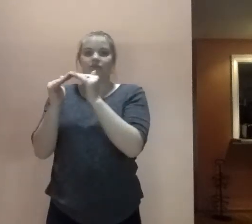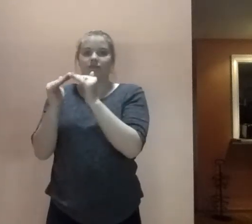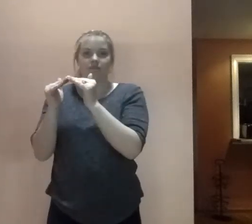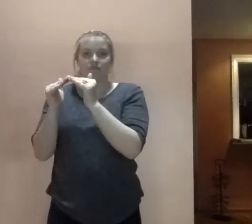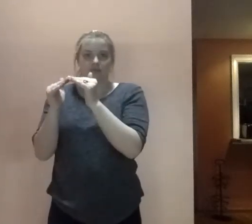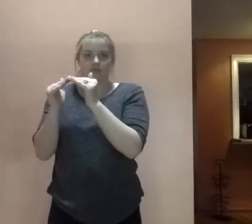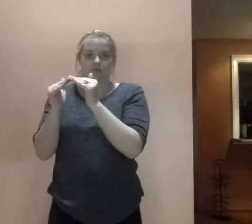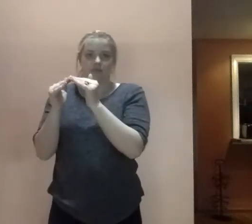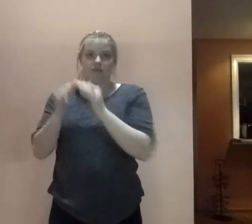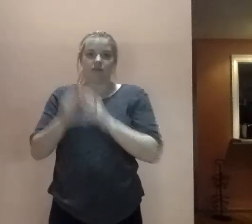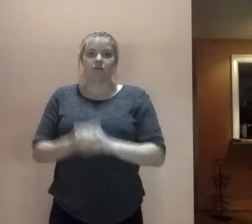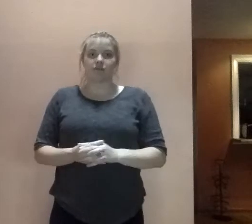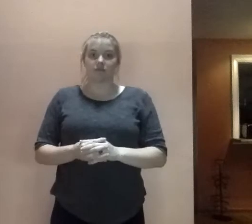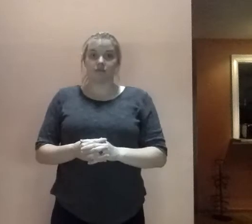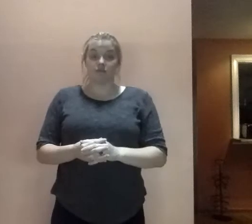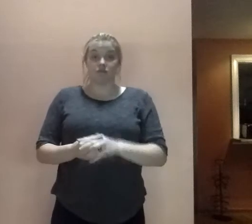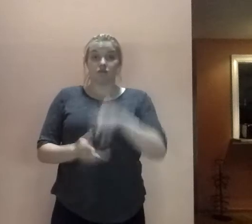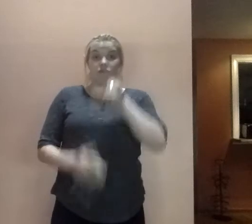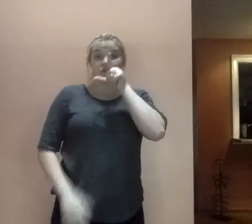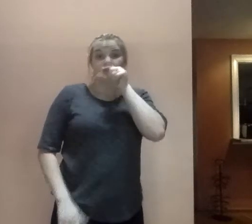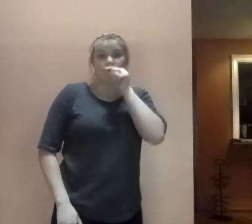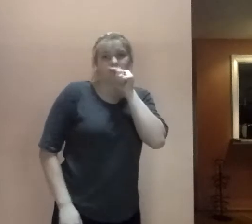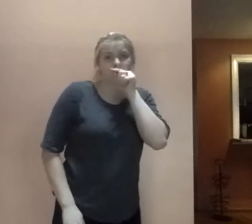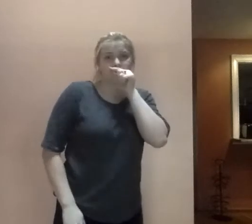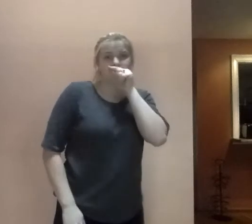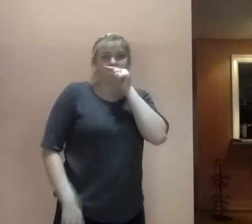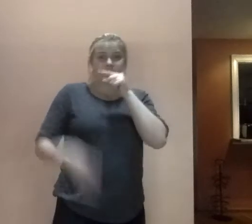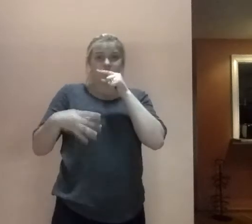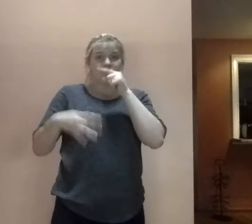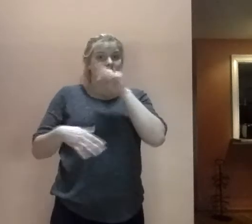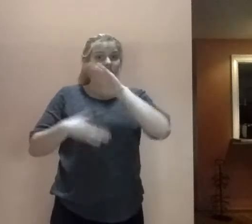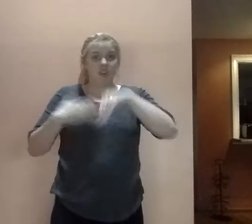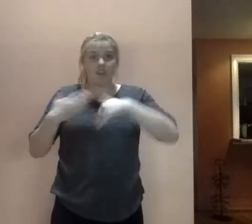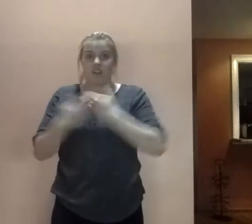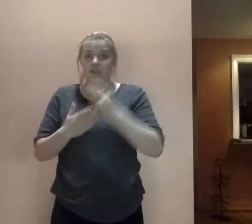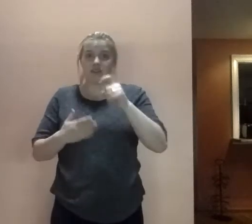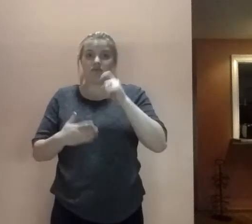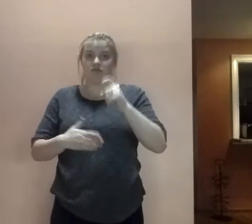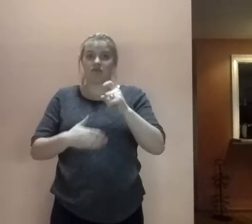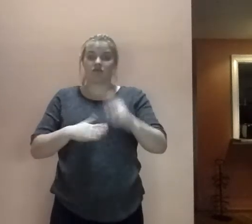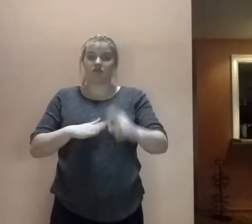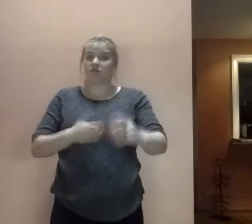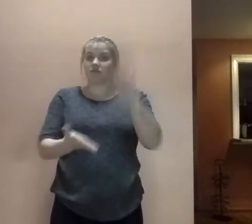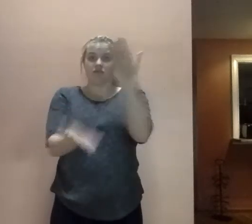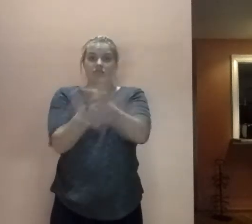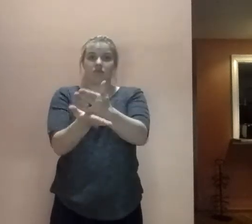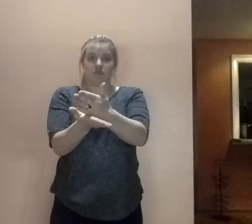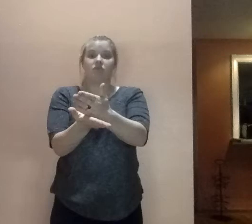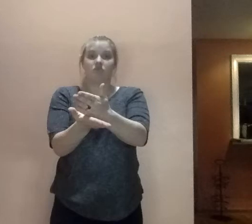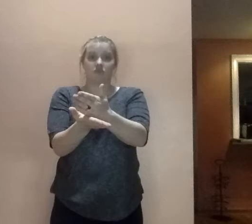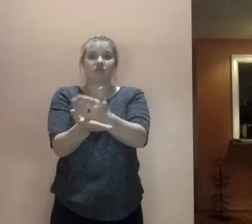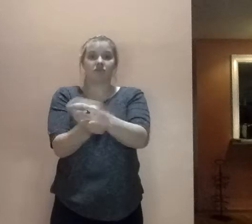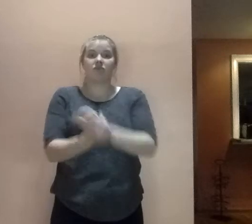diet would be poultry, would be turkey and chicken. A brilliant advertising campaign has convinced people that, oh, it's white meat, it's healthier.